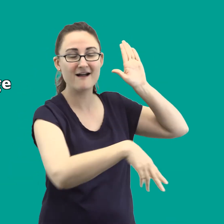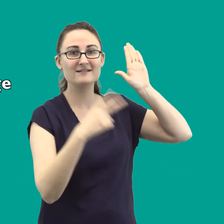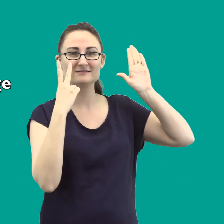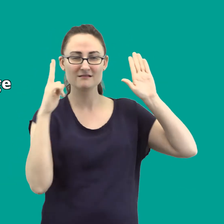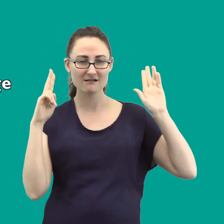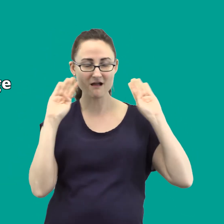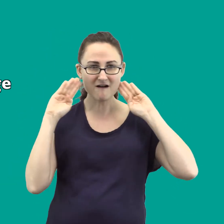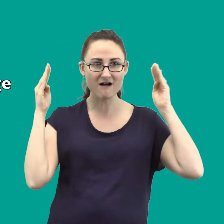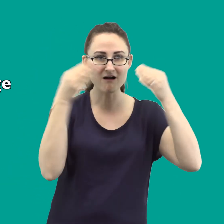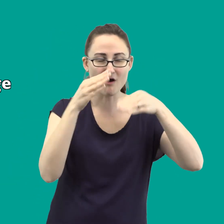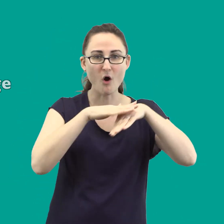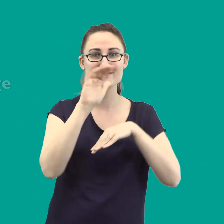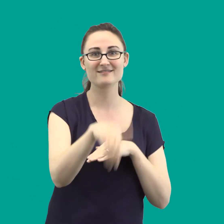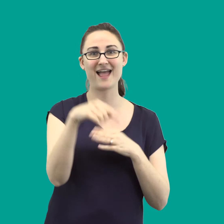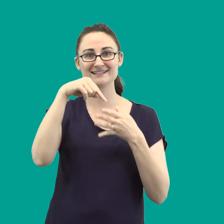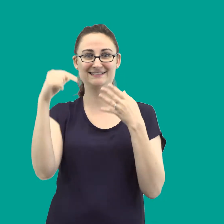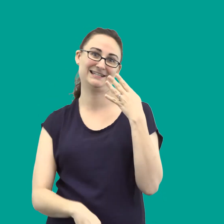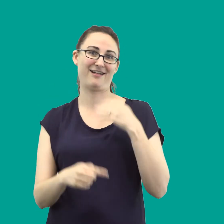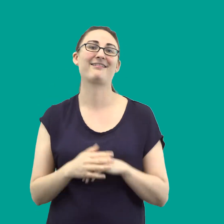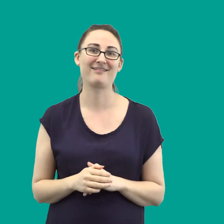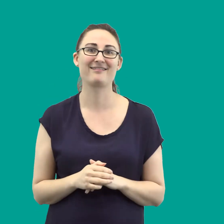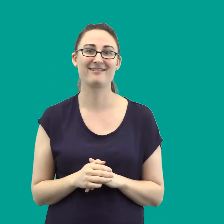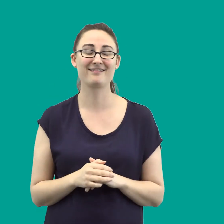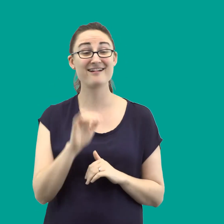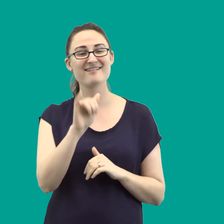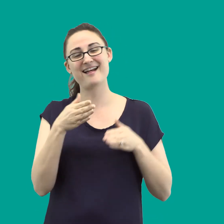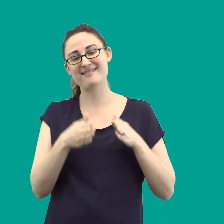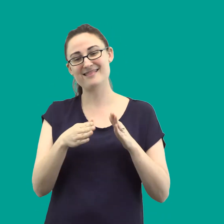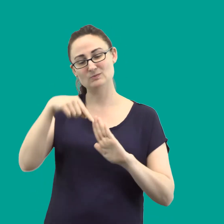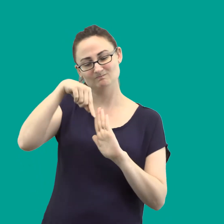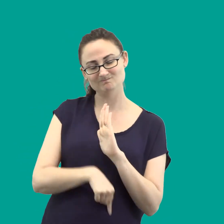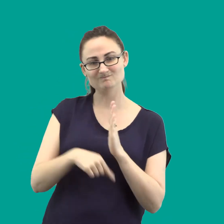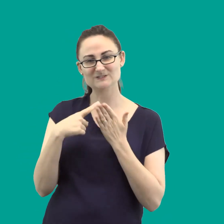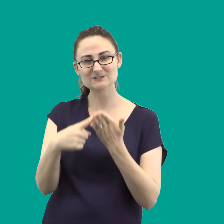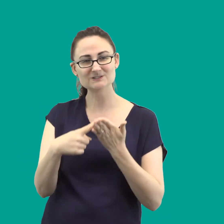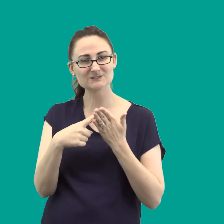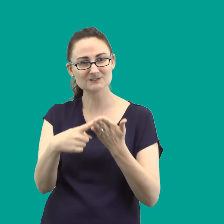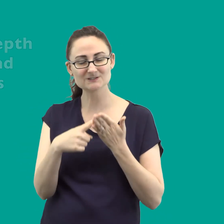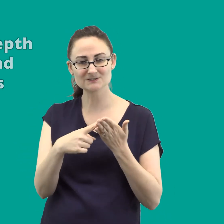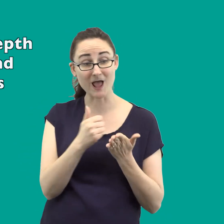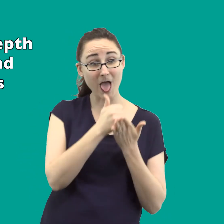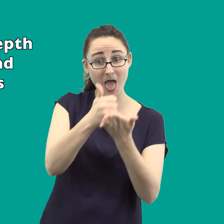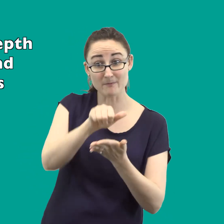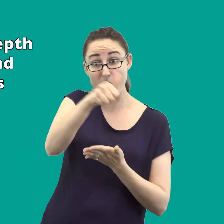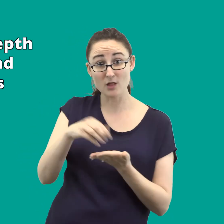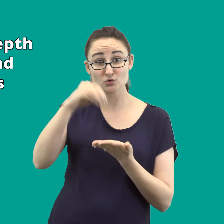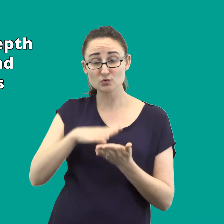By pulling it out, the students can focus on the specific detail. That allows for in-depth discussion and helps students